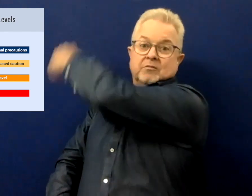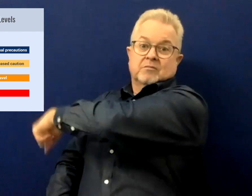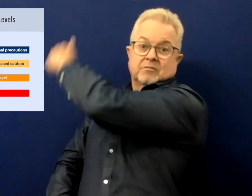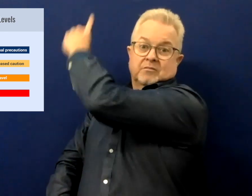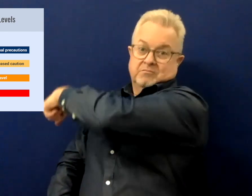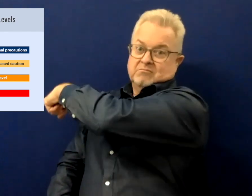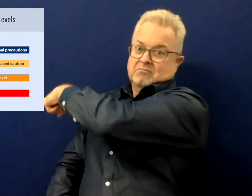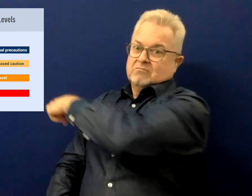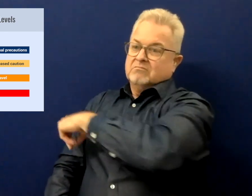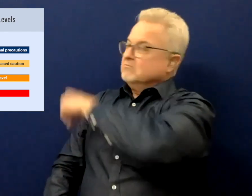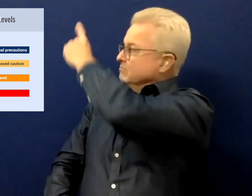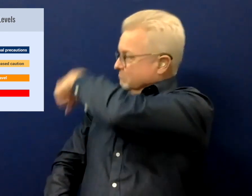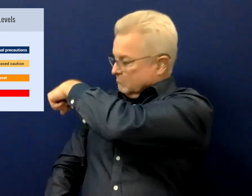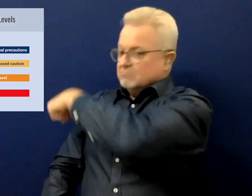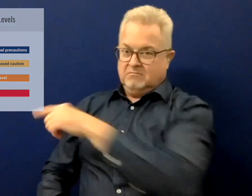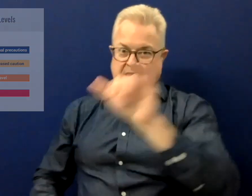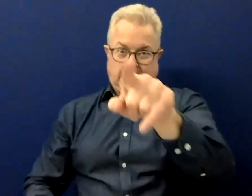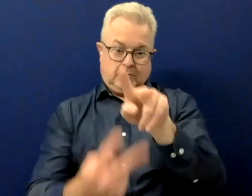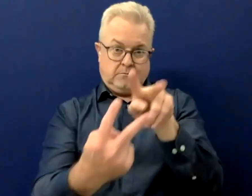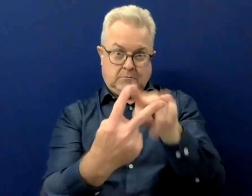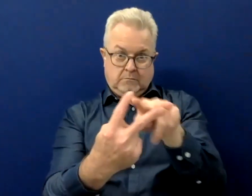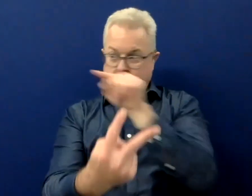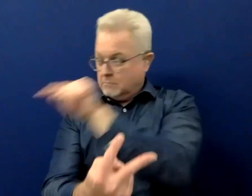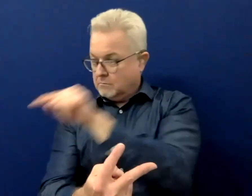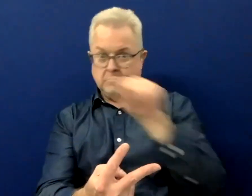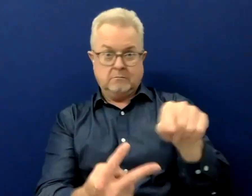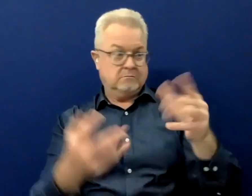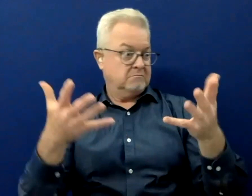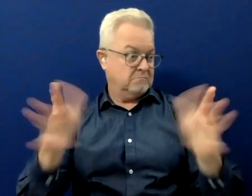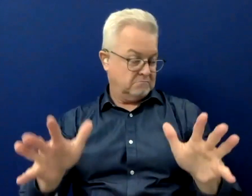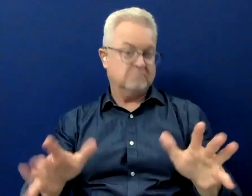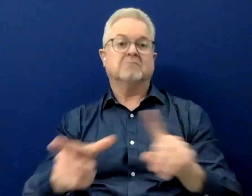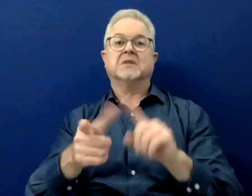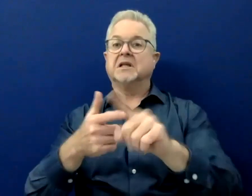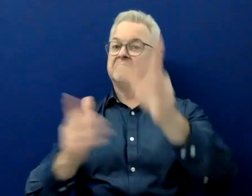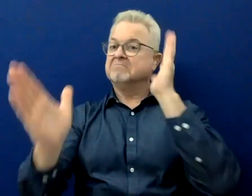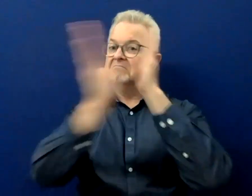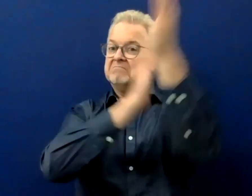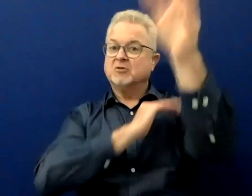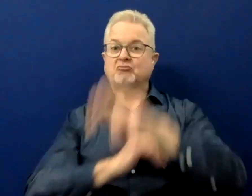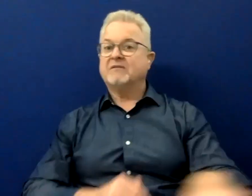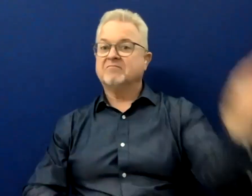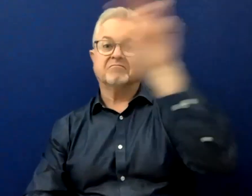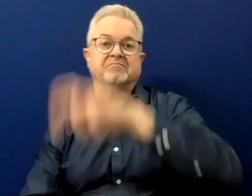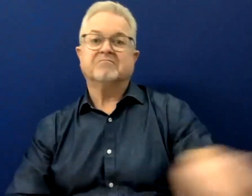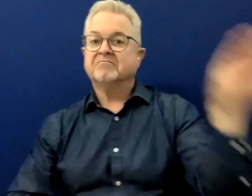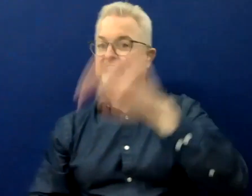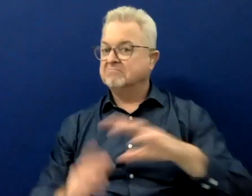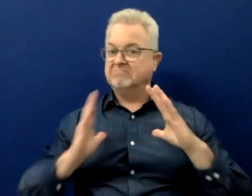they rank each of those countries accordingly at level 1, 2, 3, or 4. Once you've done your homework and your research,